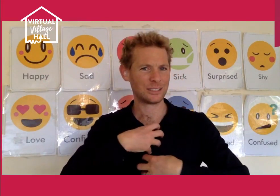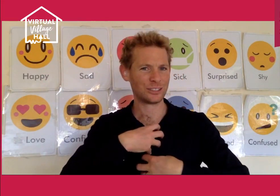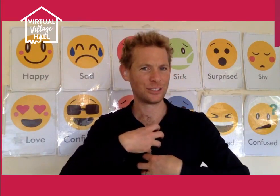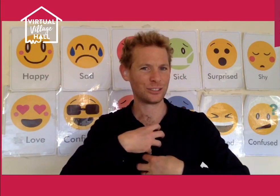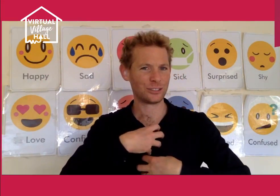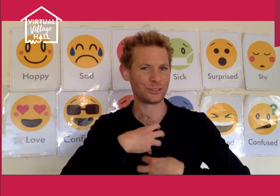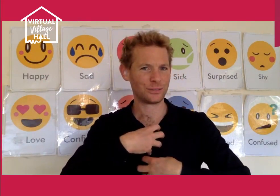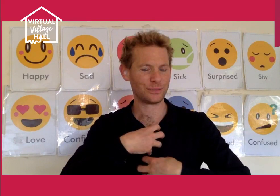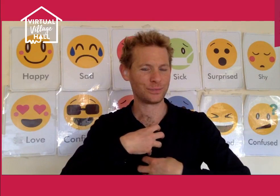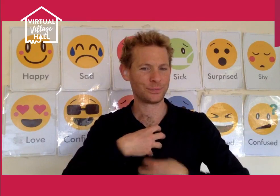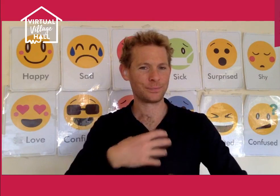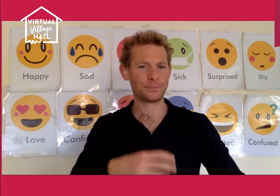Scared.